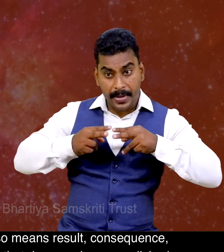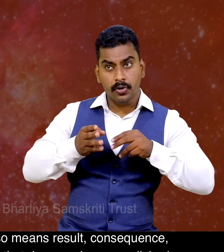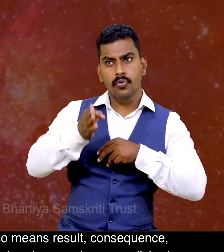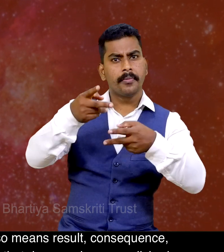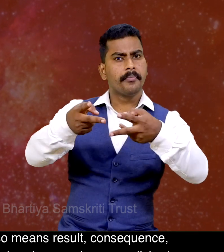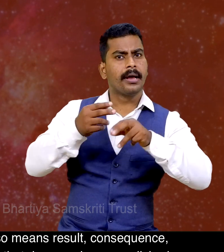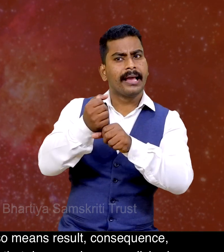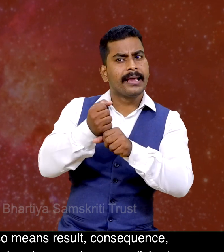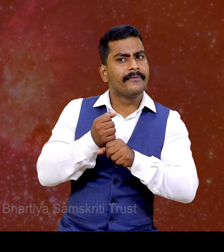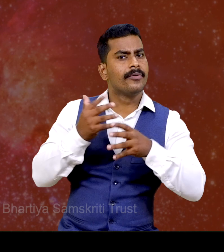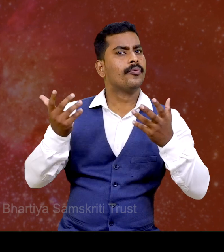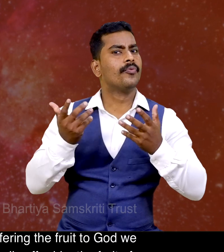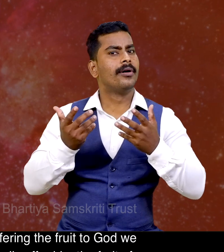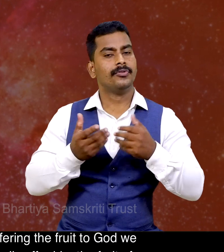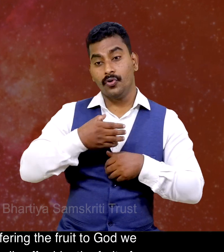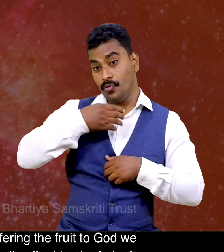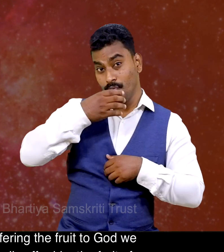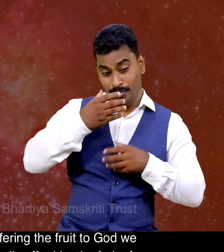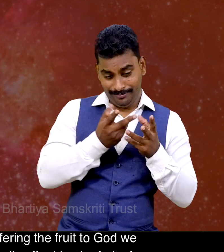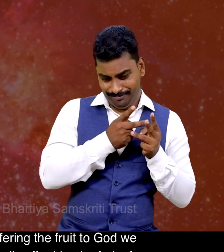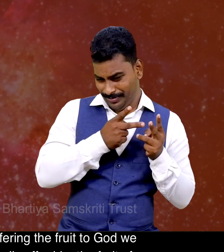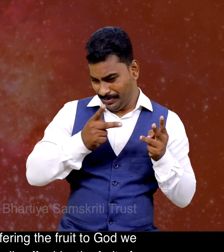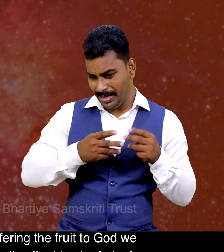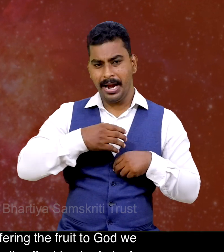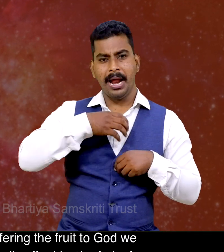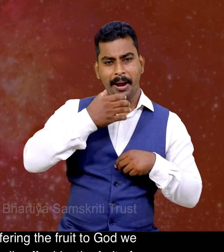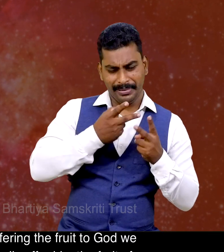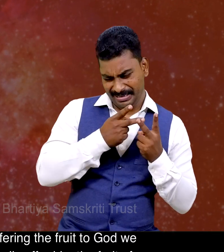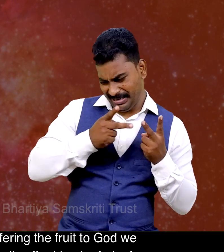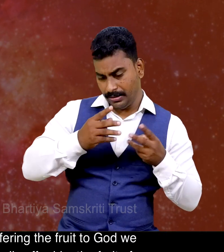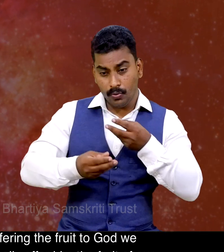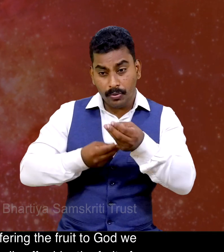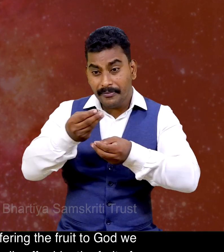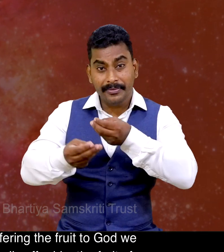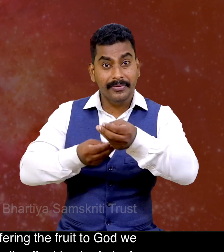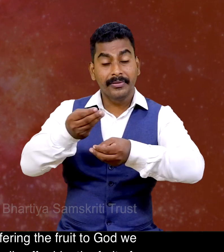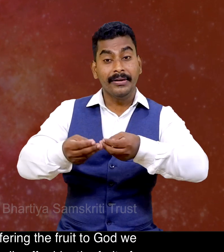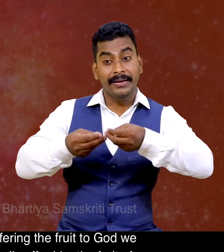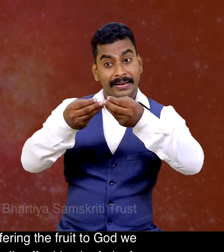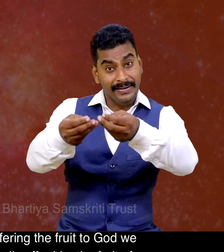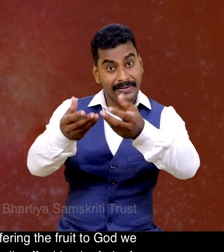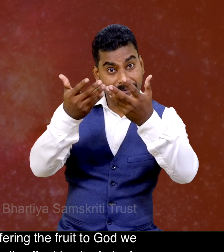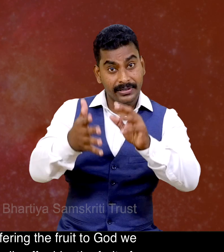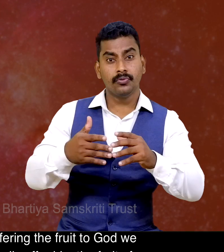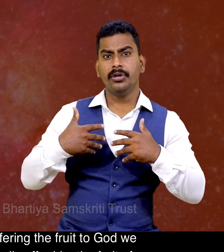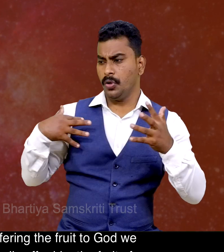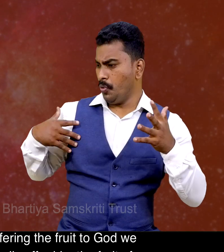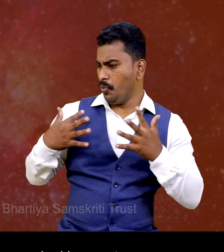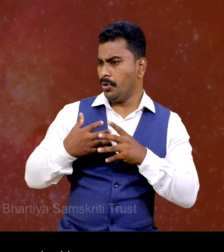is accomplished. By offering the fruit to God, we symbolically offer Him the fruit of our